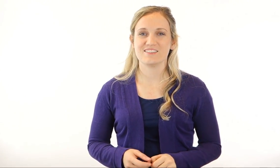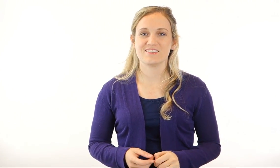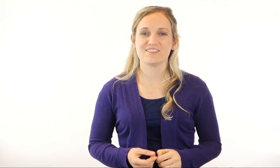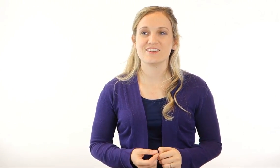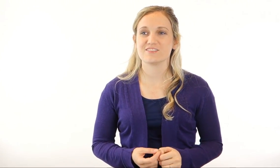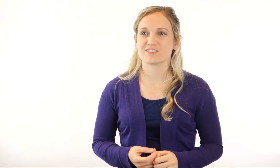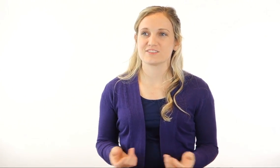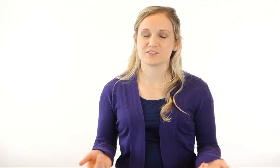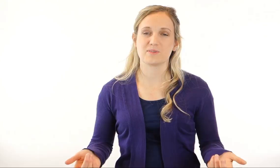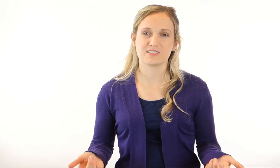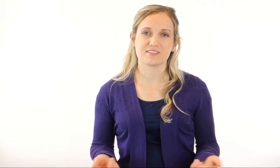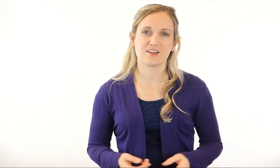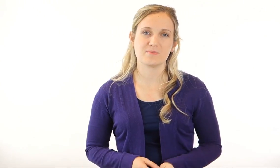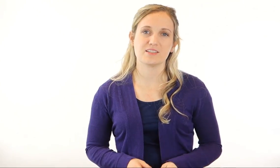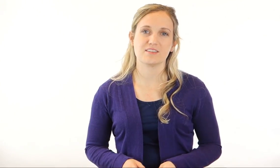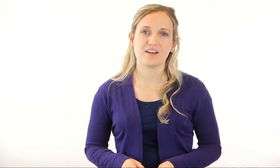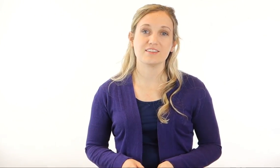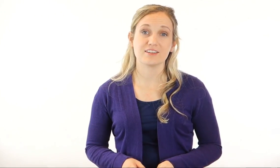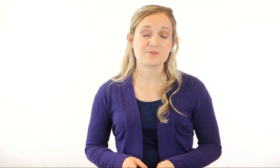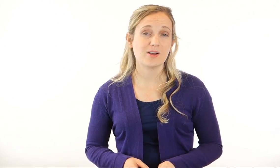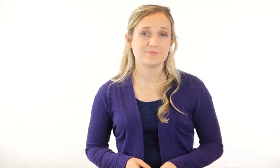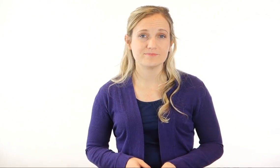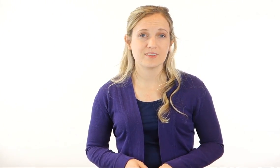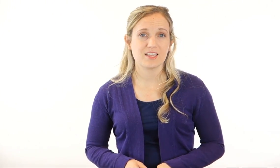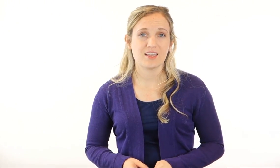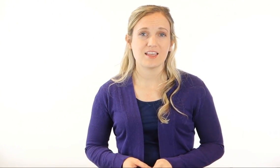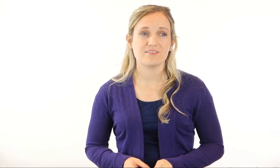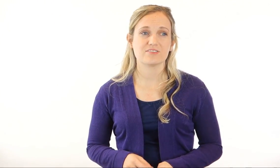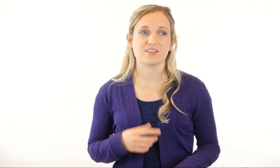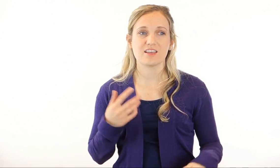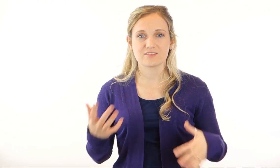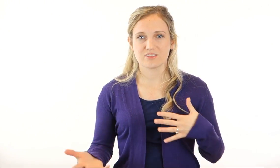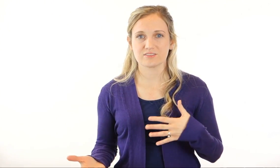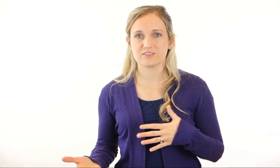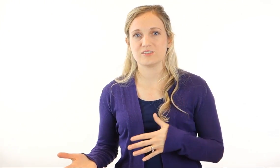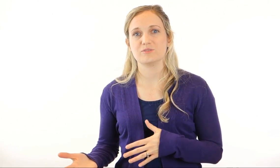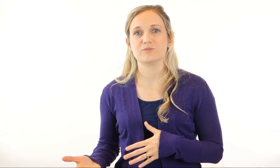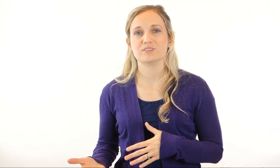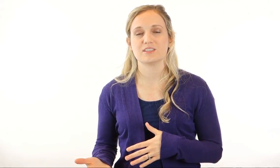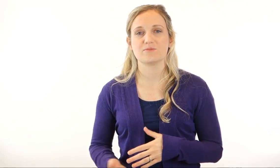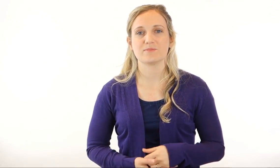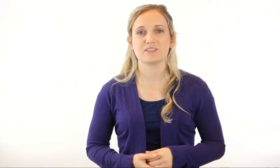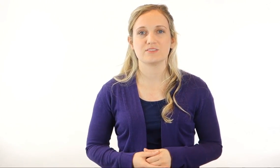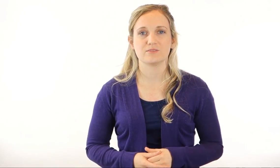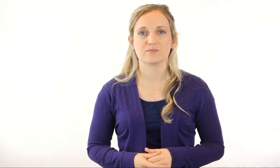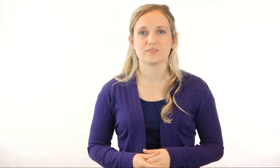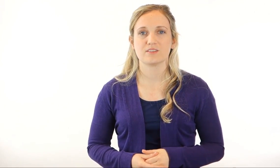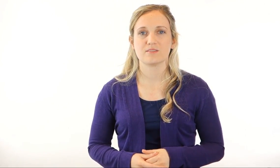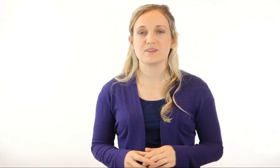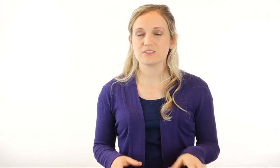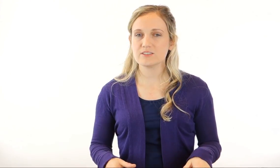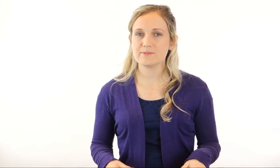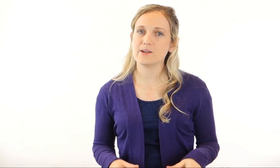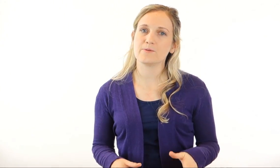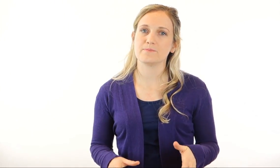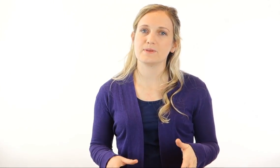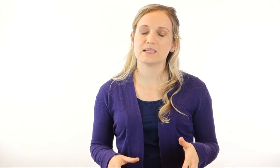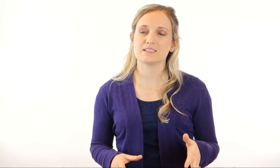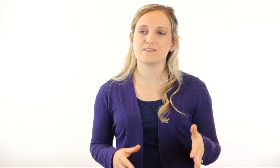Then there's places to comment on there as well. And if there's any other songs too that you want me to do, make sure to let me know, because if